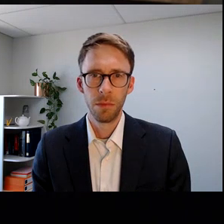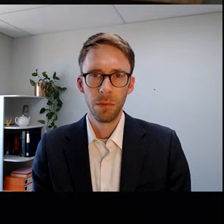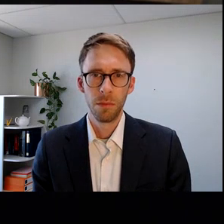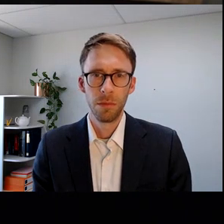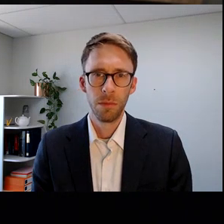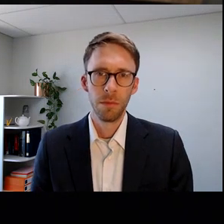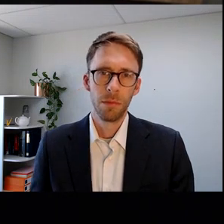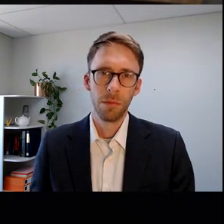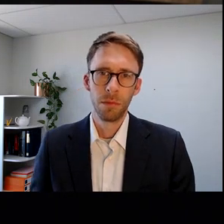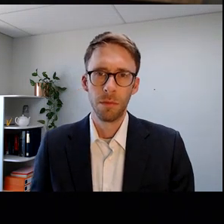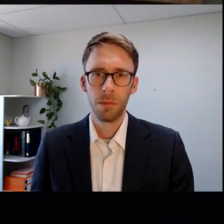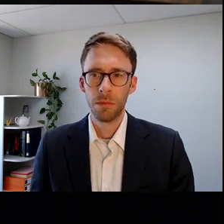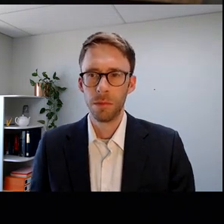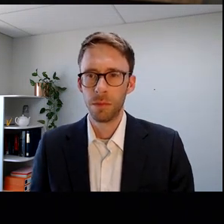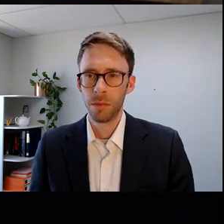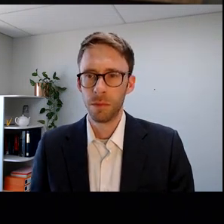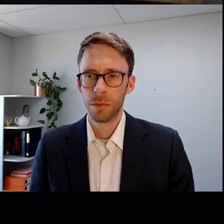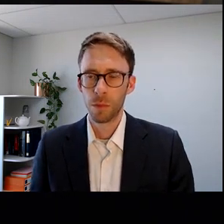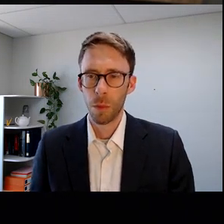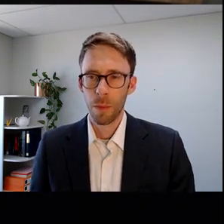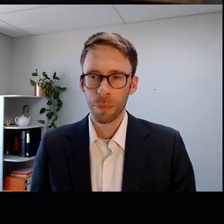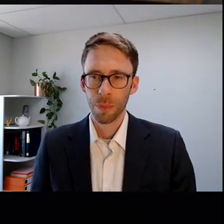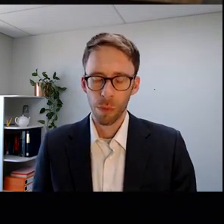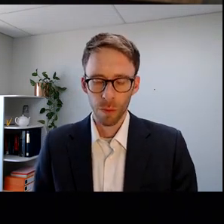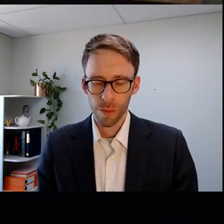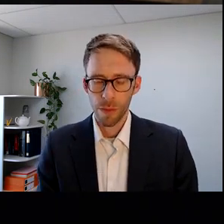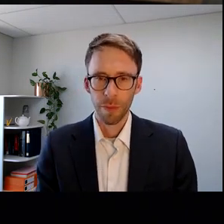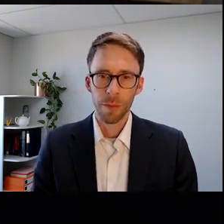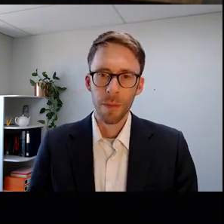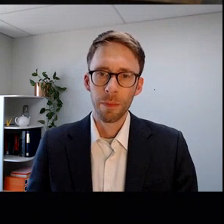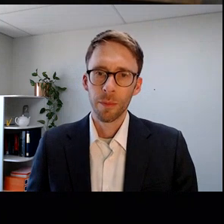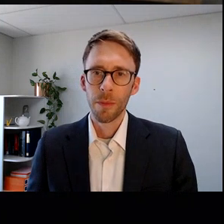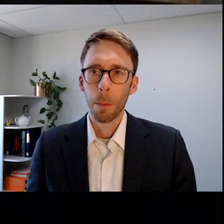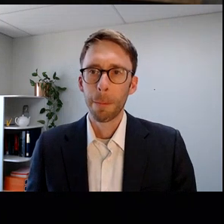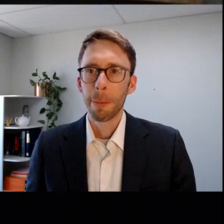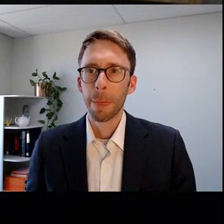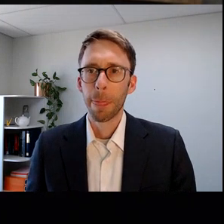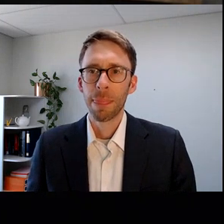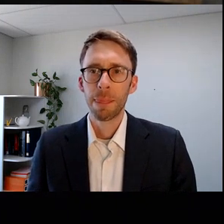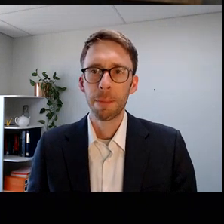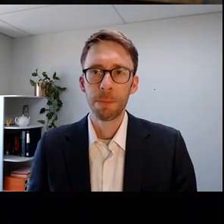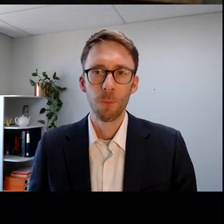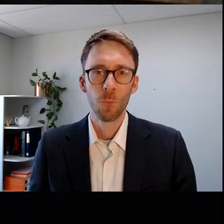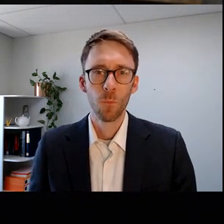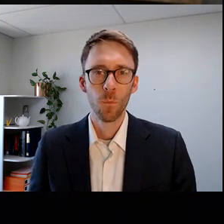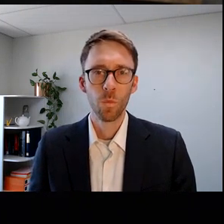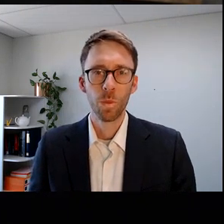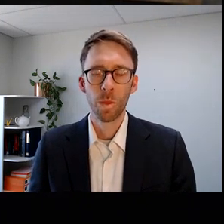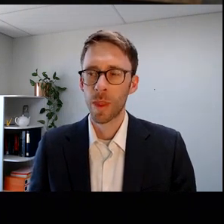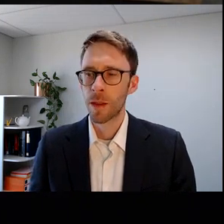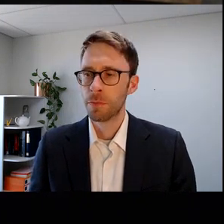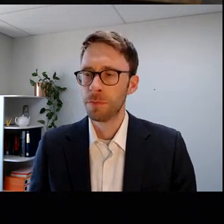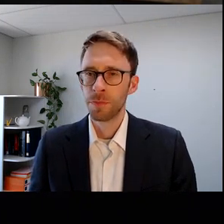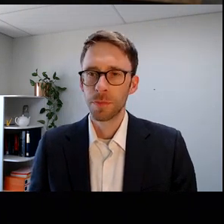large caseload of people with disability in my days as a clinician, but I have the pleasure of having a beautiful niece who also has a